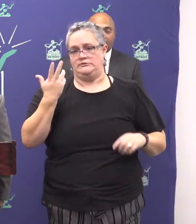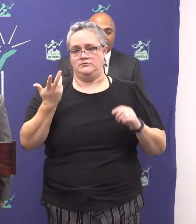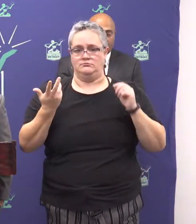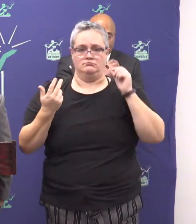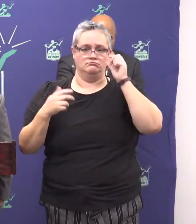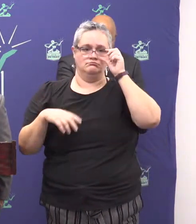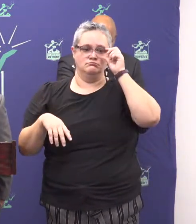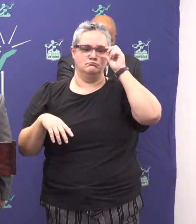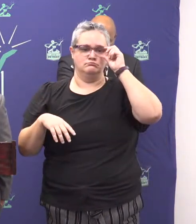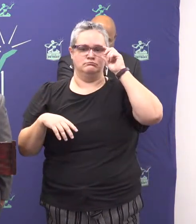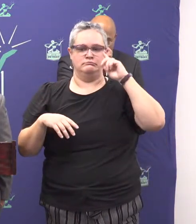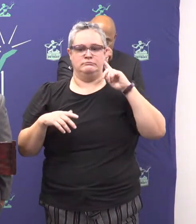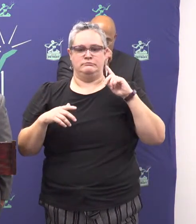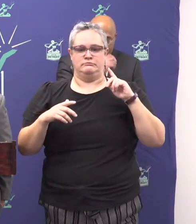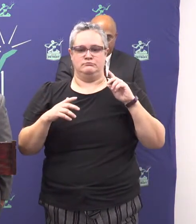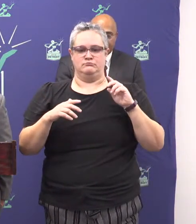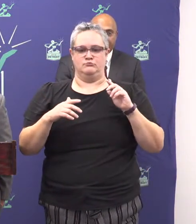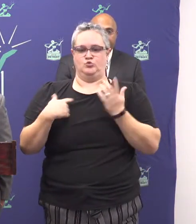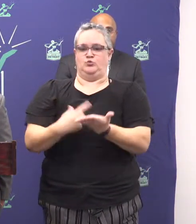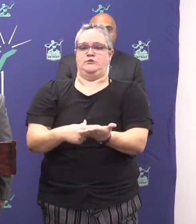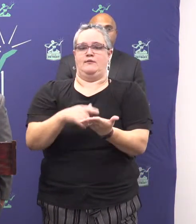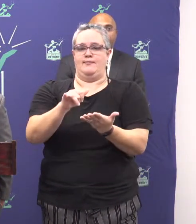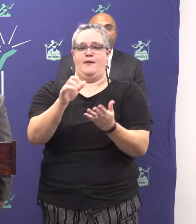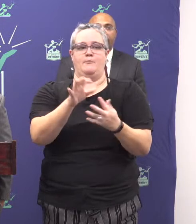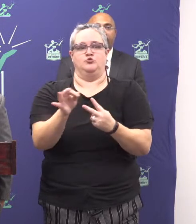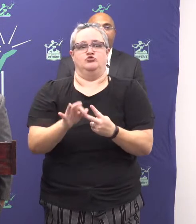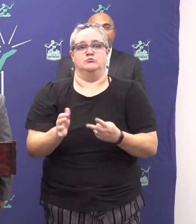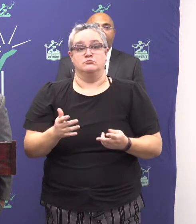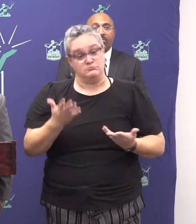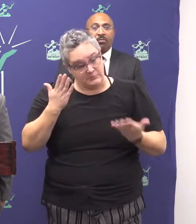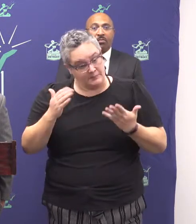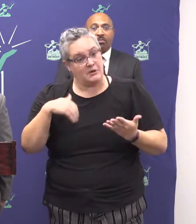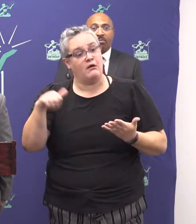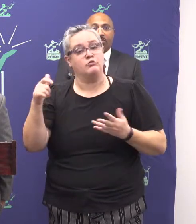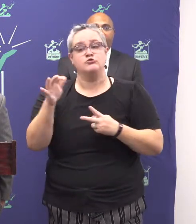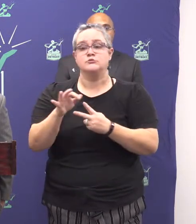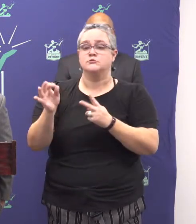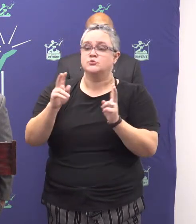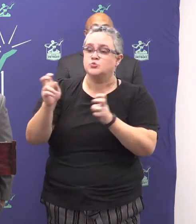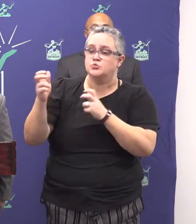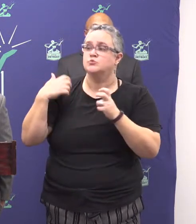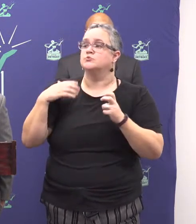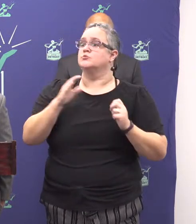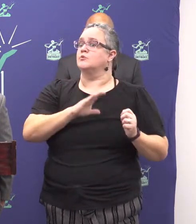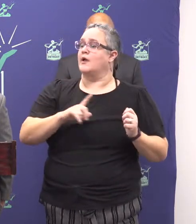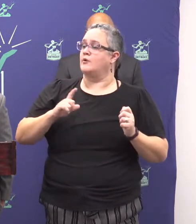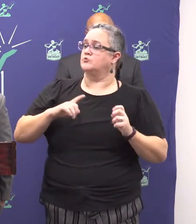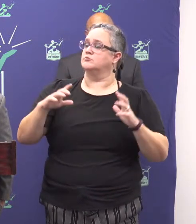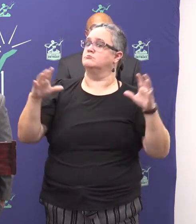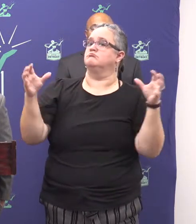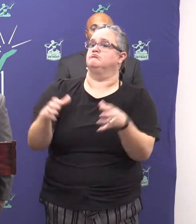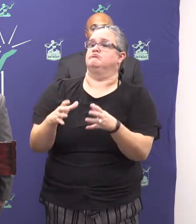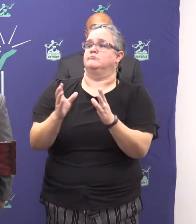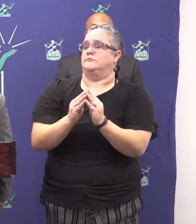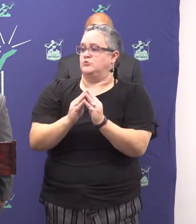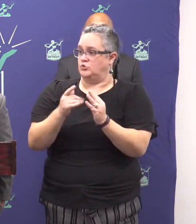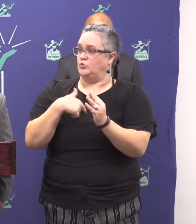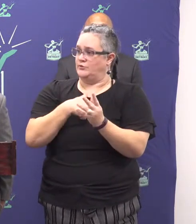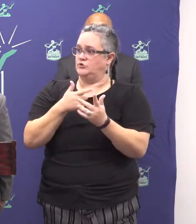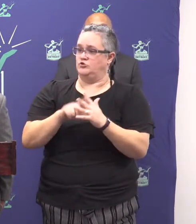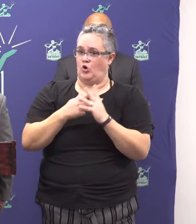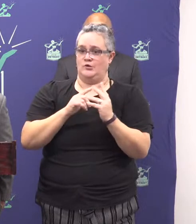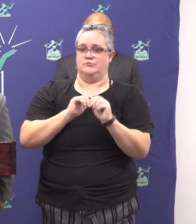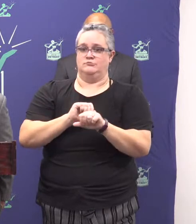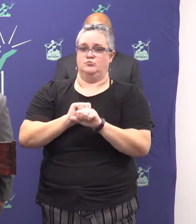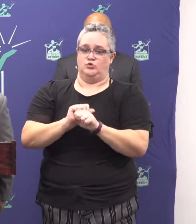have that discussion. There may be another issue where council schedules session next week where we're back to working together.